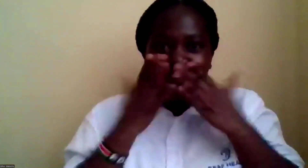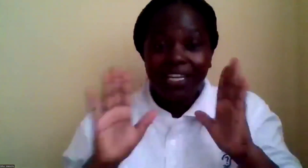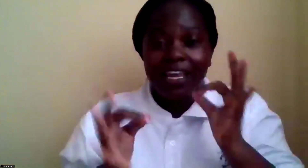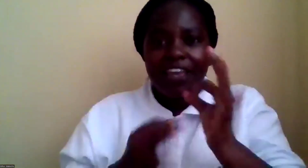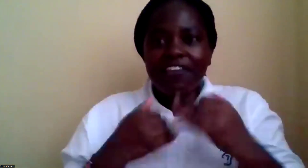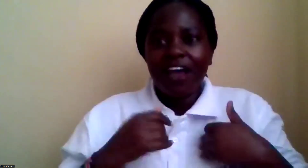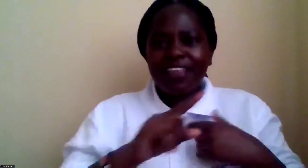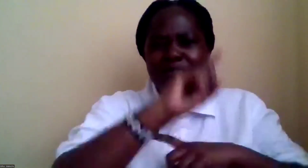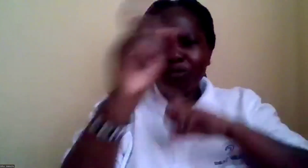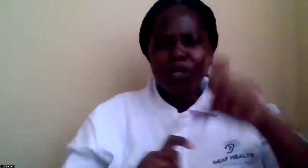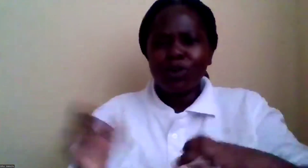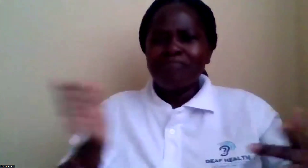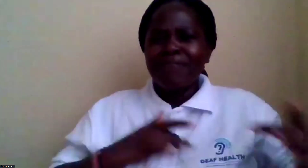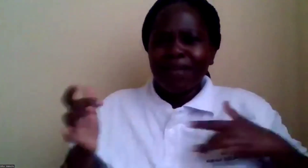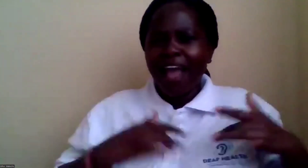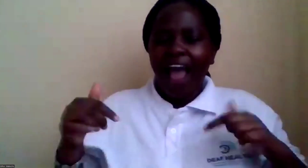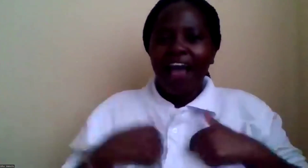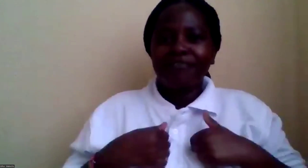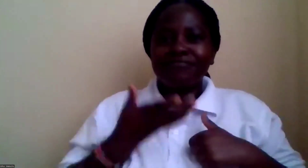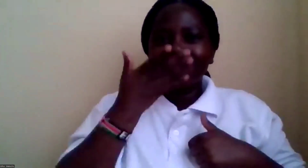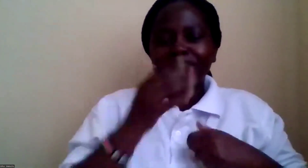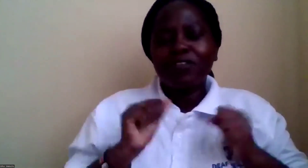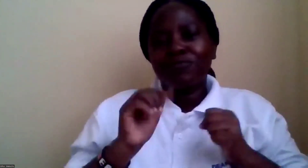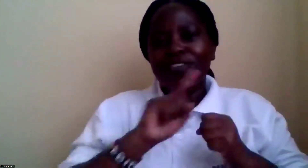burning question, I would be happy to address it.